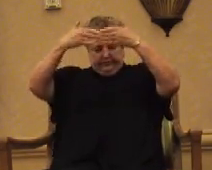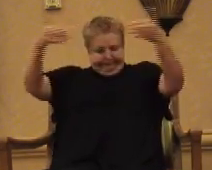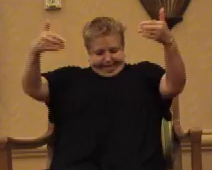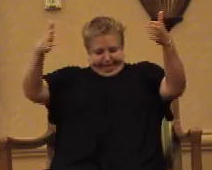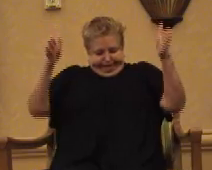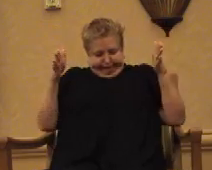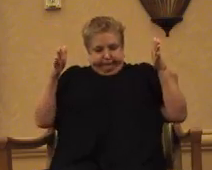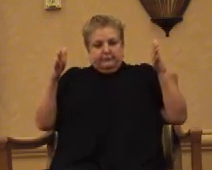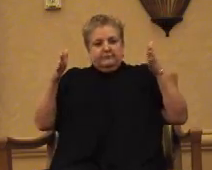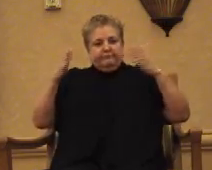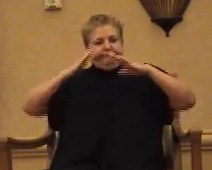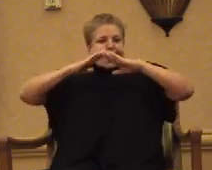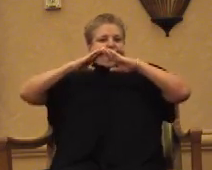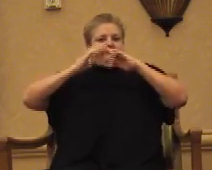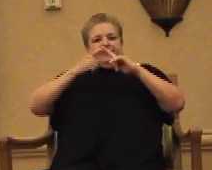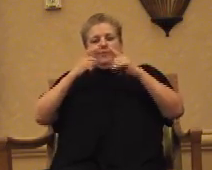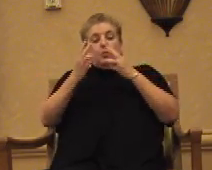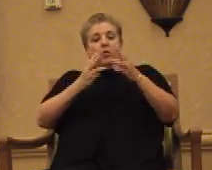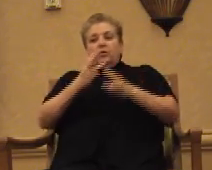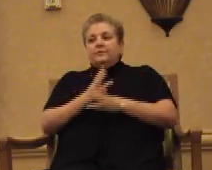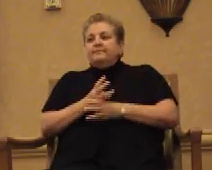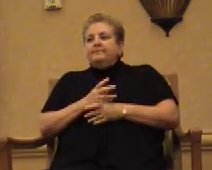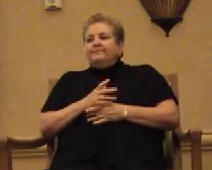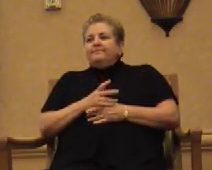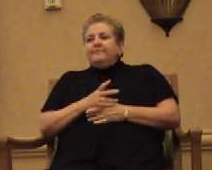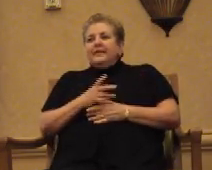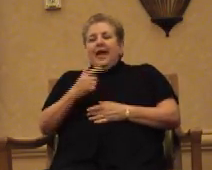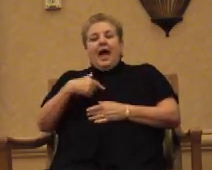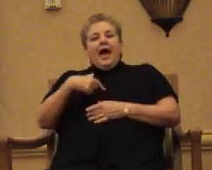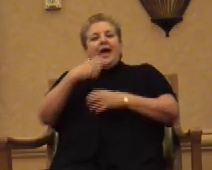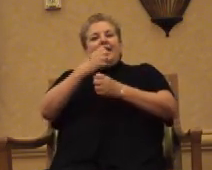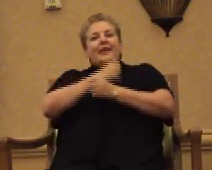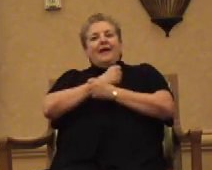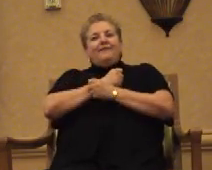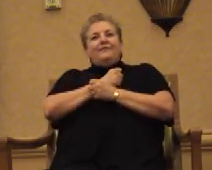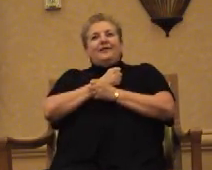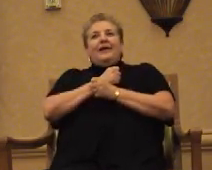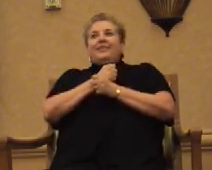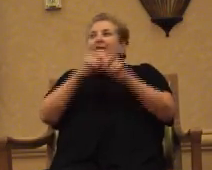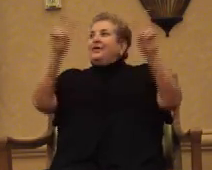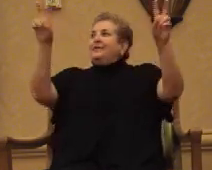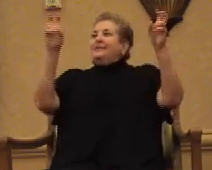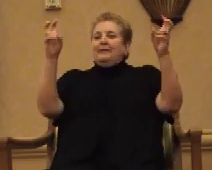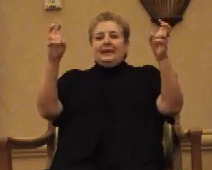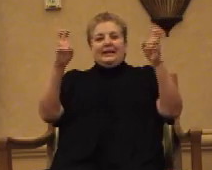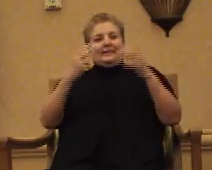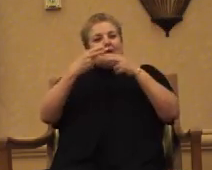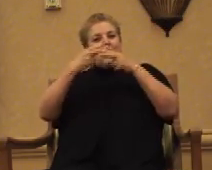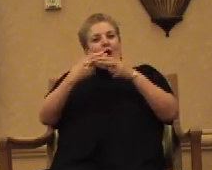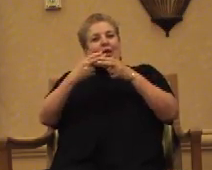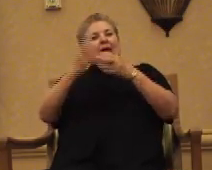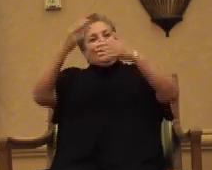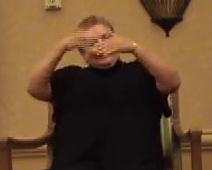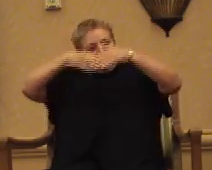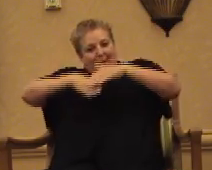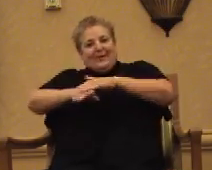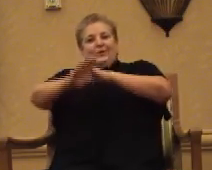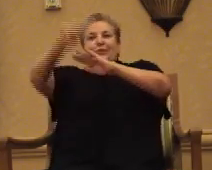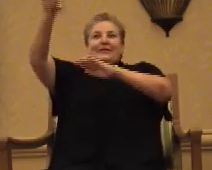off everything in my life. So I love the step into the sunshine. That has been the journey I've had here. Is the journey from